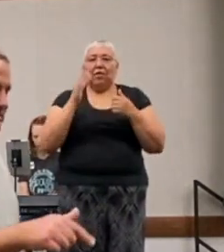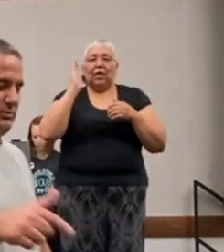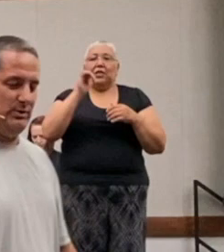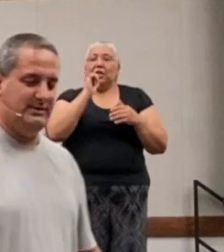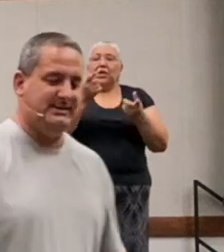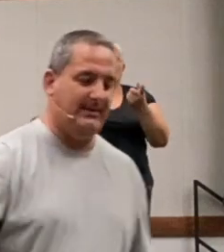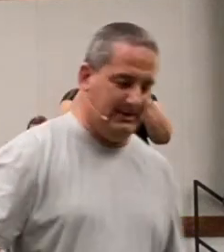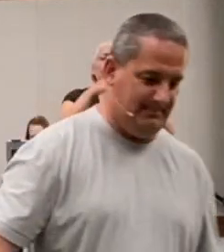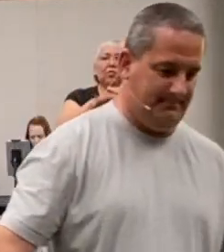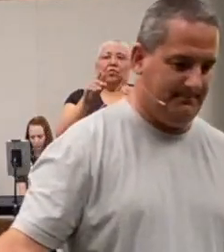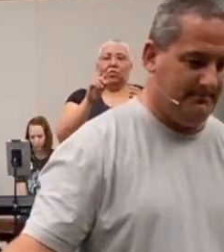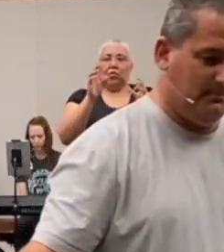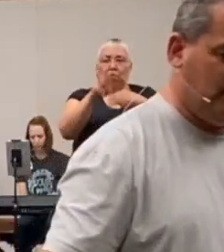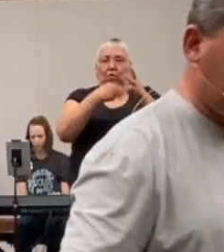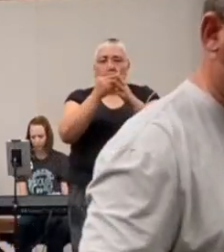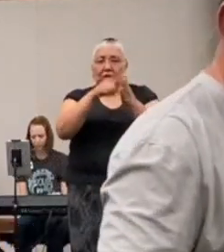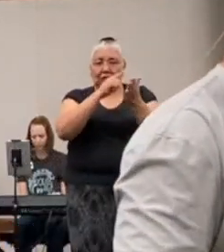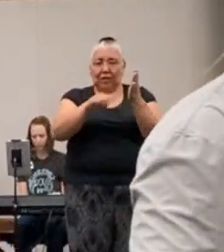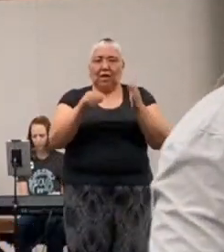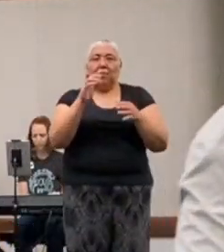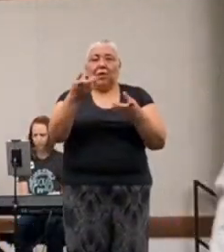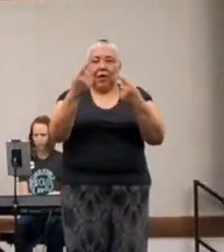world, he came into the world to save it.